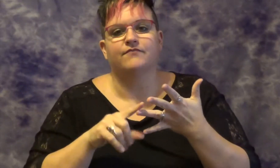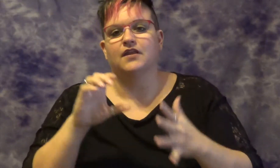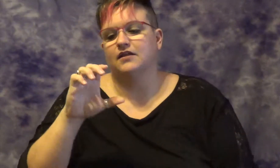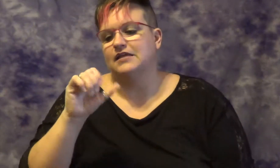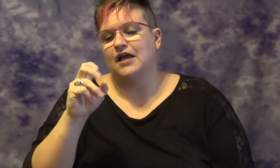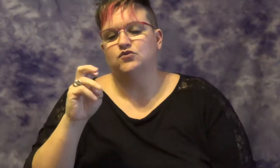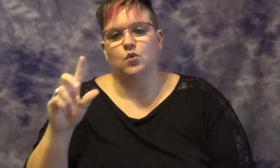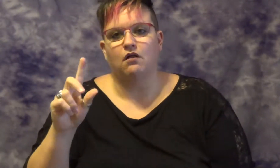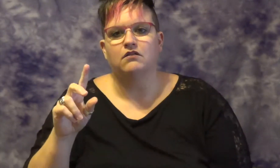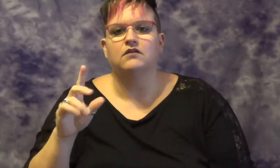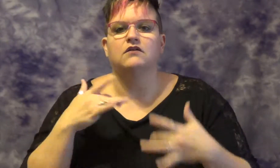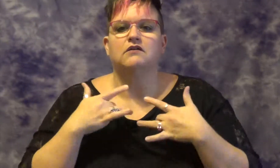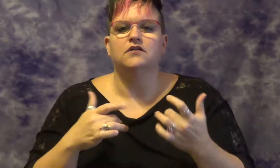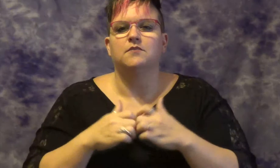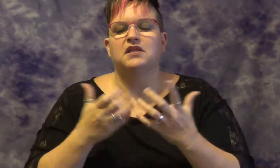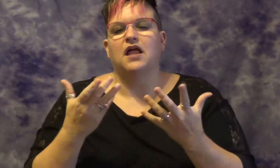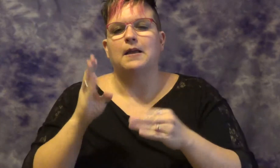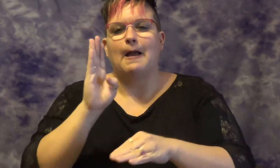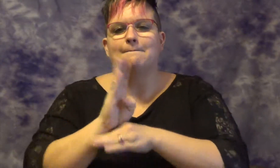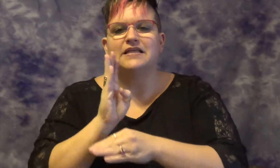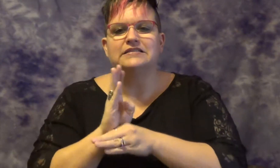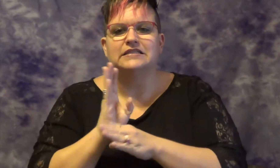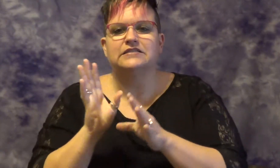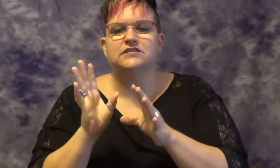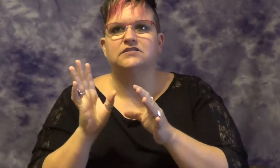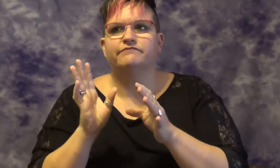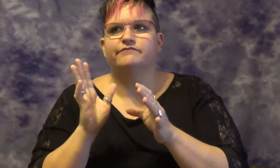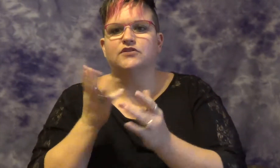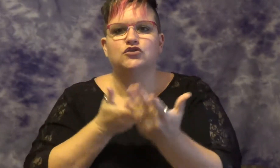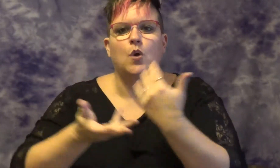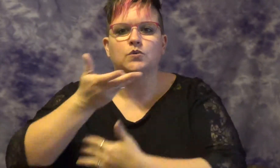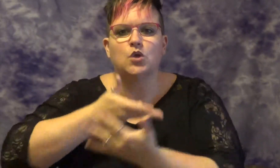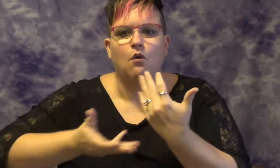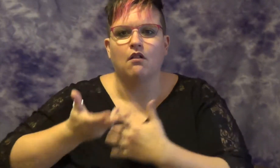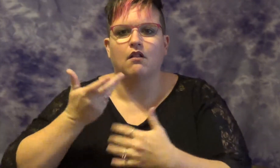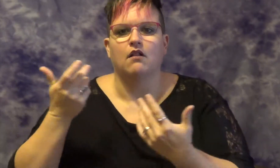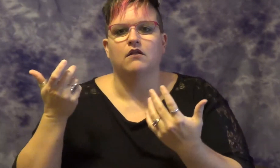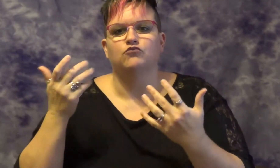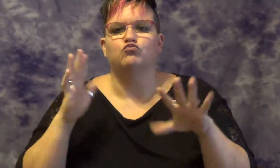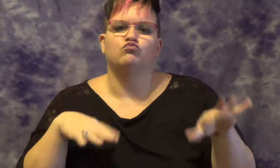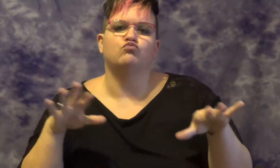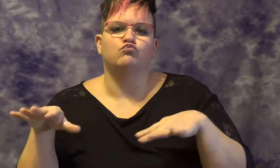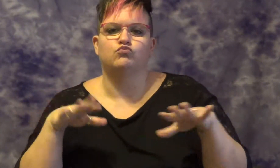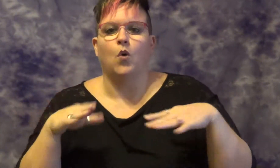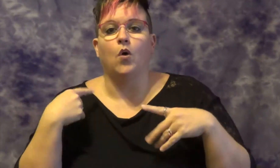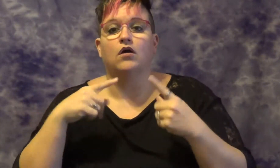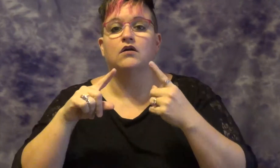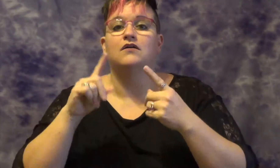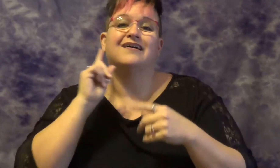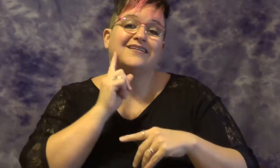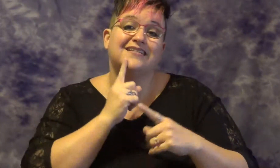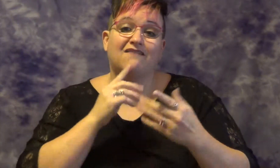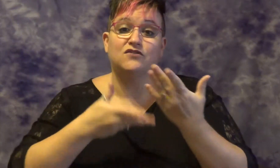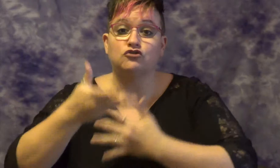very difficult. When you talk about casual register, that's typically in a social event, like if you're